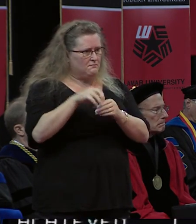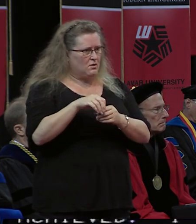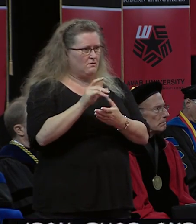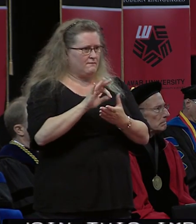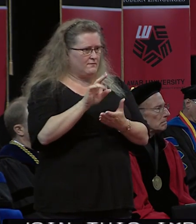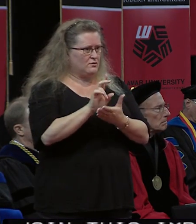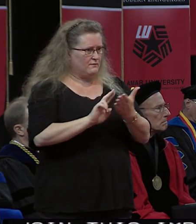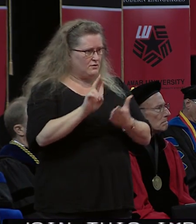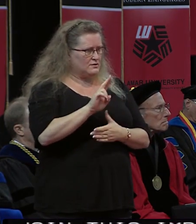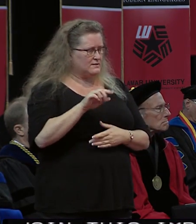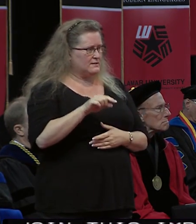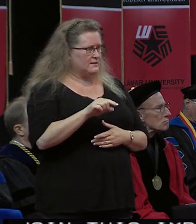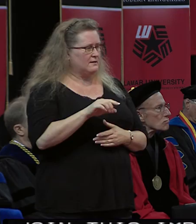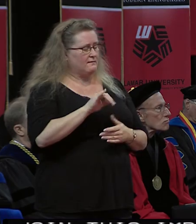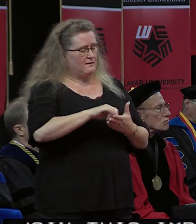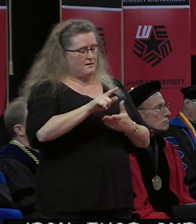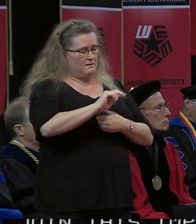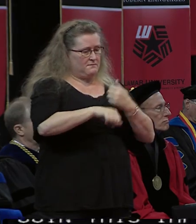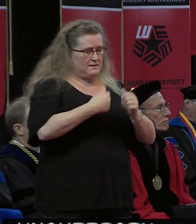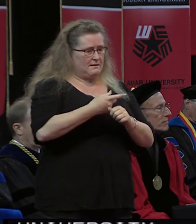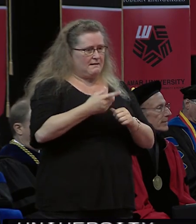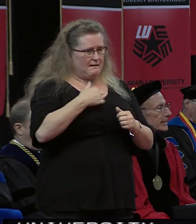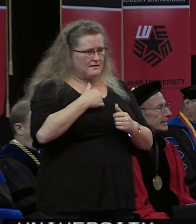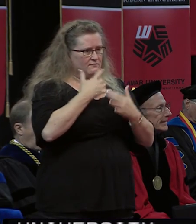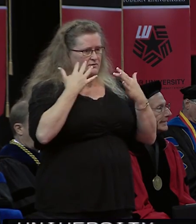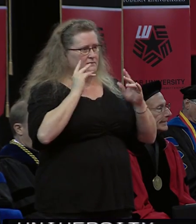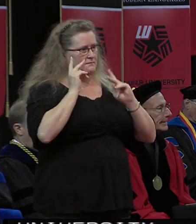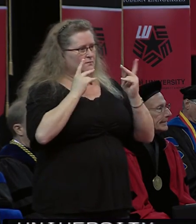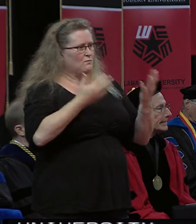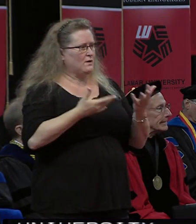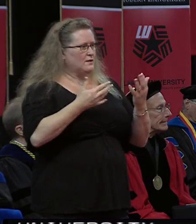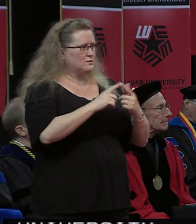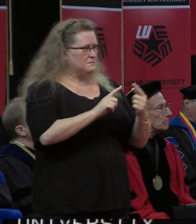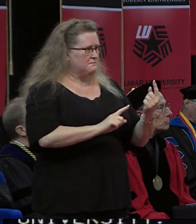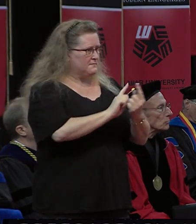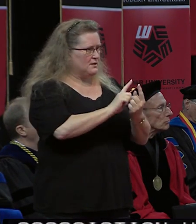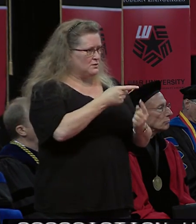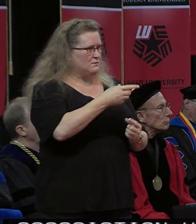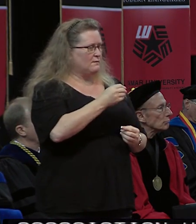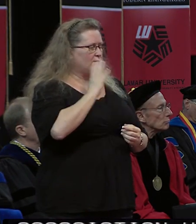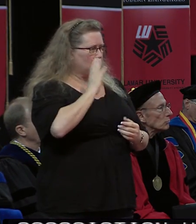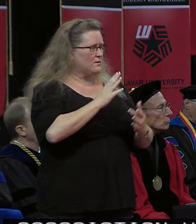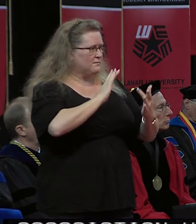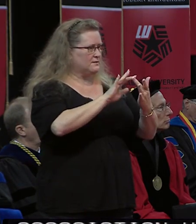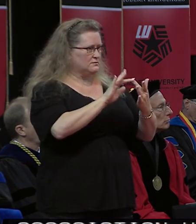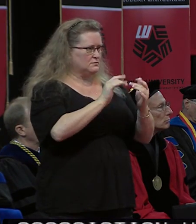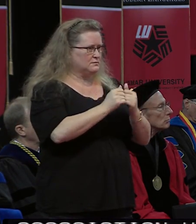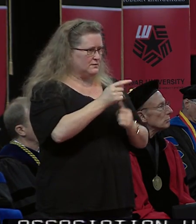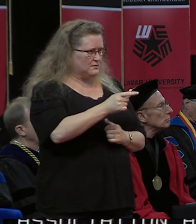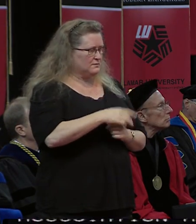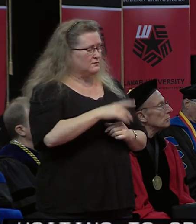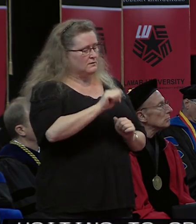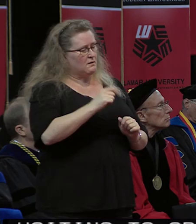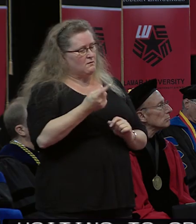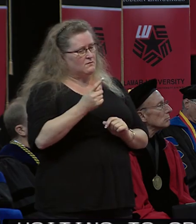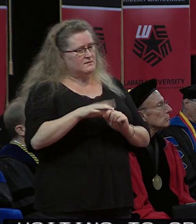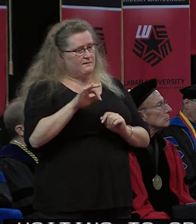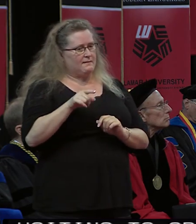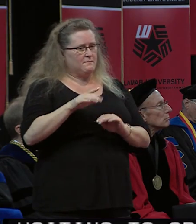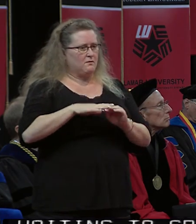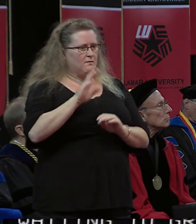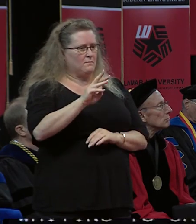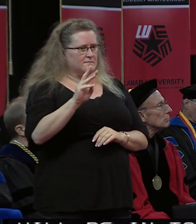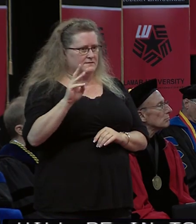Alumni Association certainly has friendly people waiting to greet you, and they will be in touch. Of course, you can always find them at Lamar's